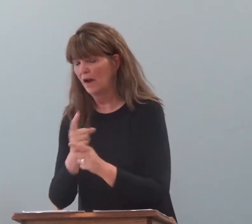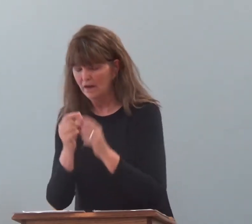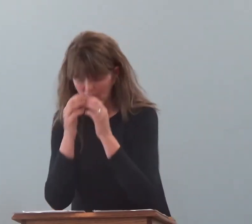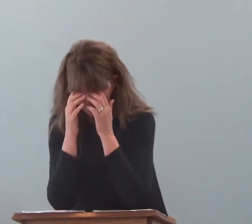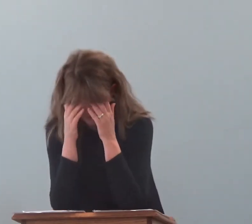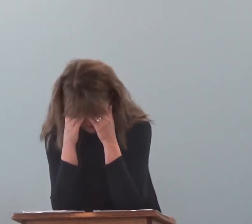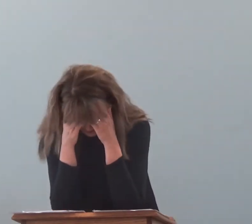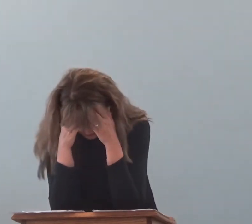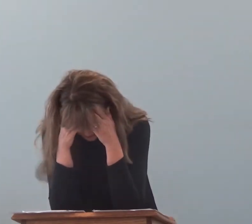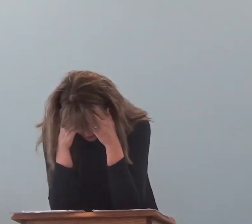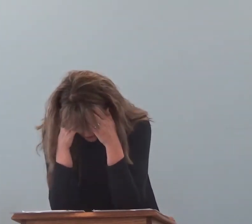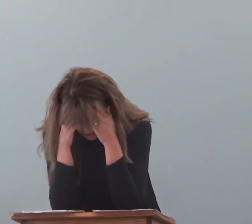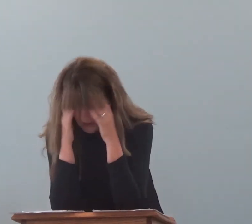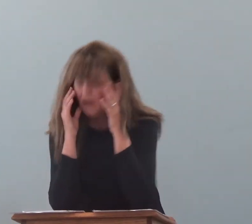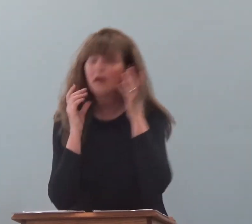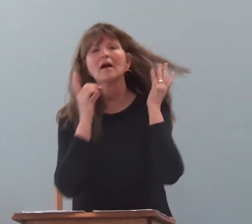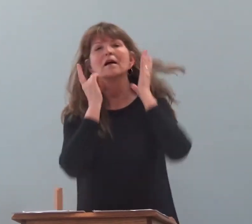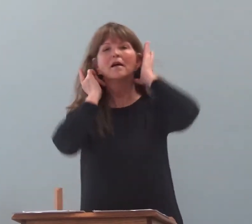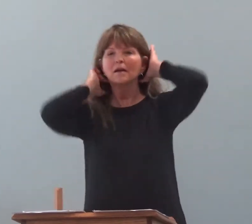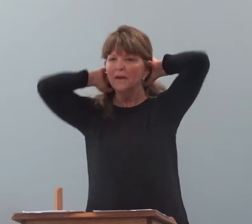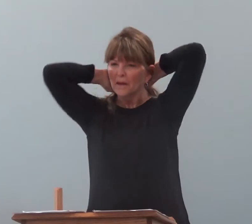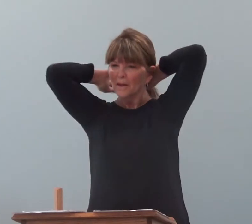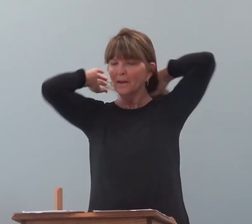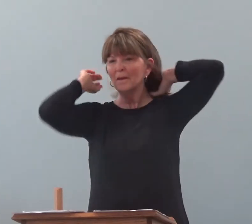will complain about that, right?